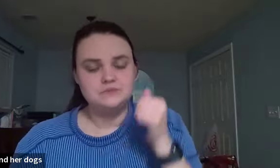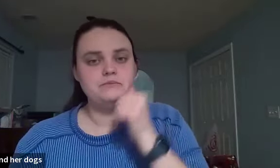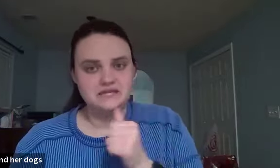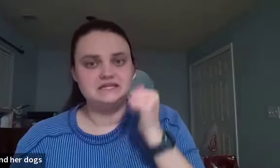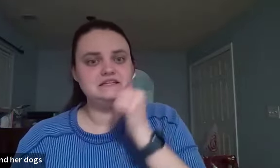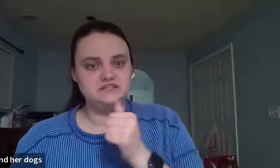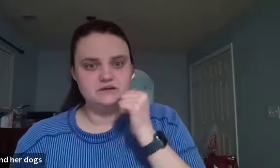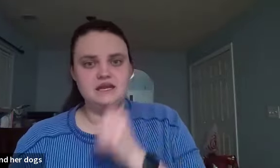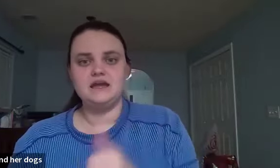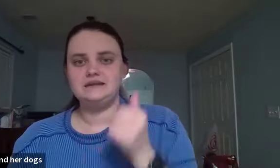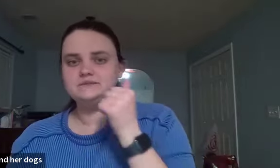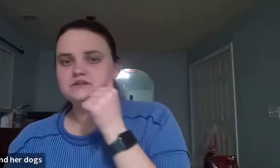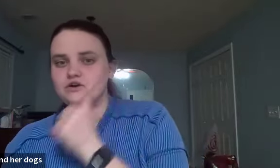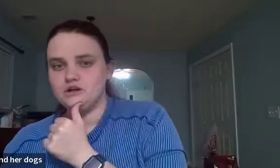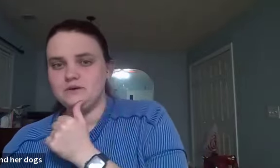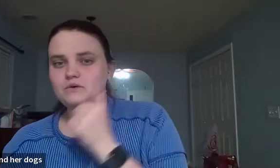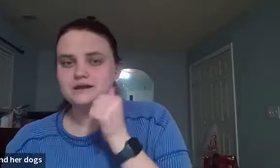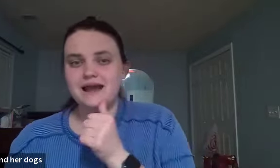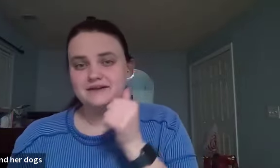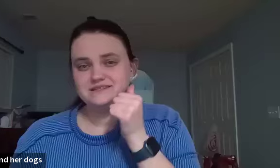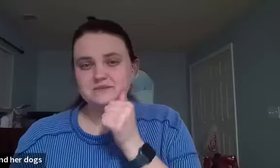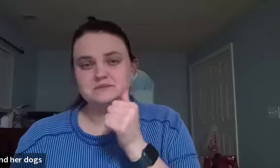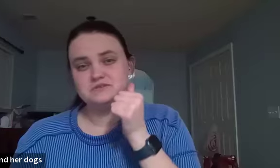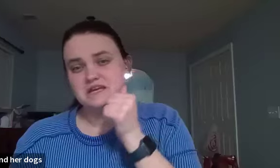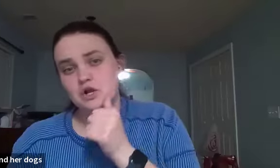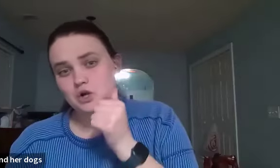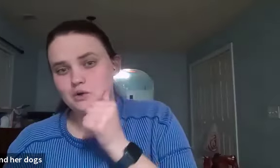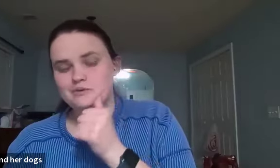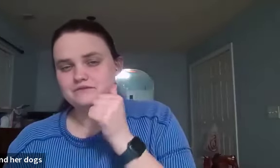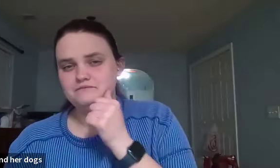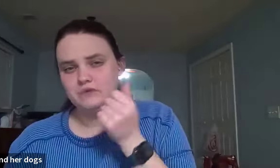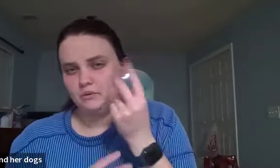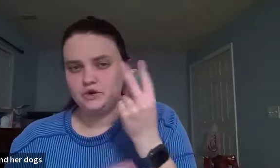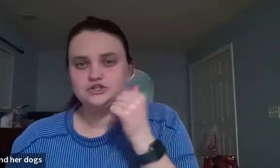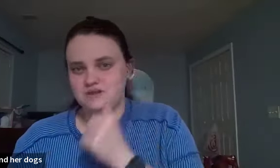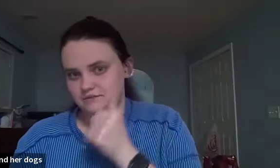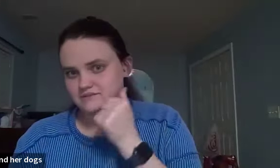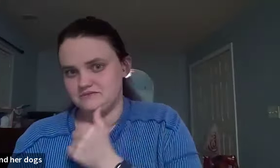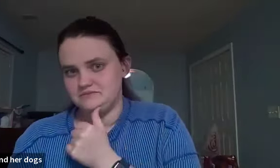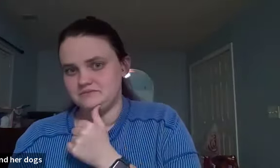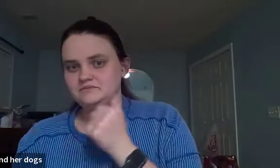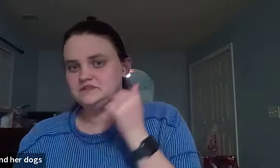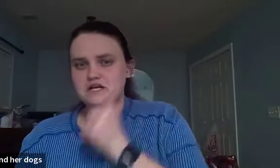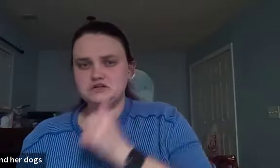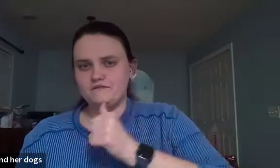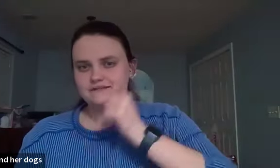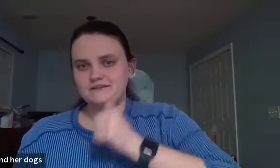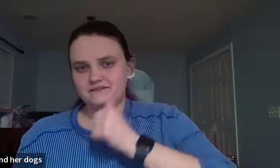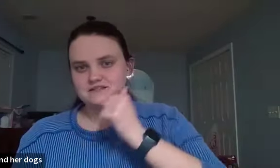keep repeatedly doing it. And typically girl can be 1. I have seen sometimes people saying girl with the like 1 or 2 times. It's not often like this